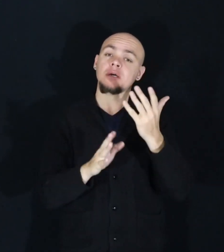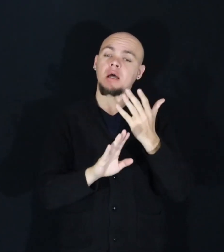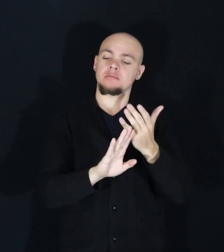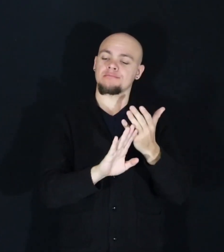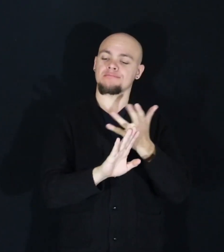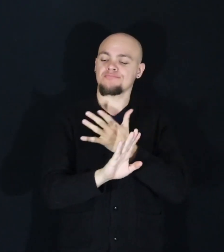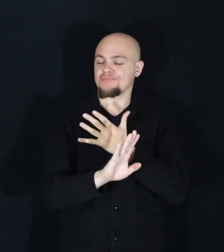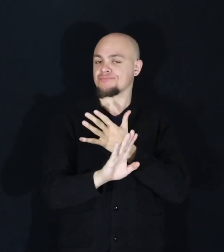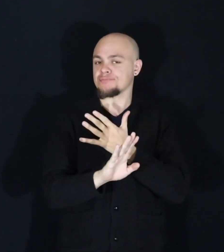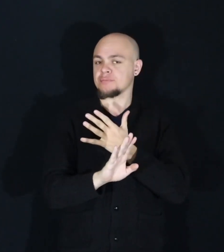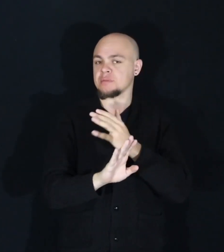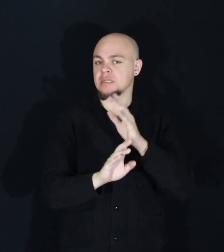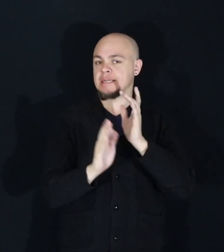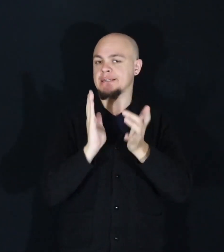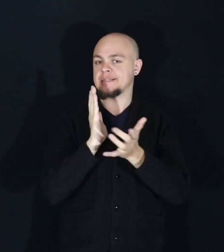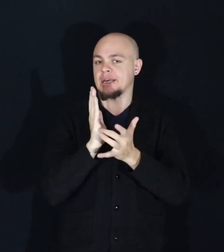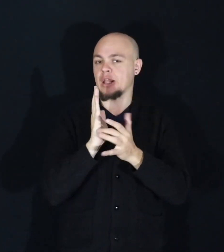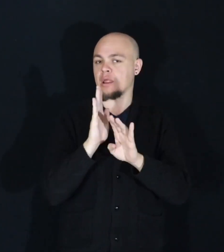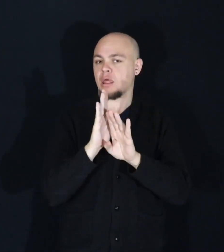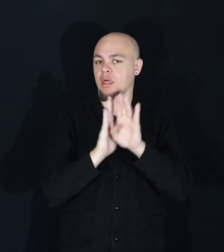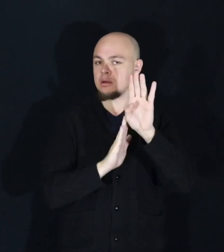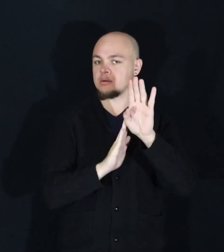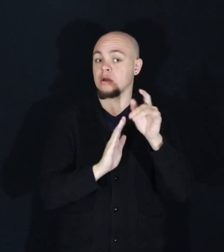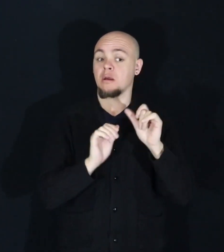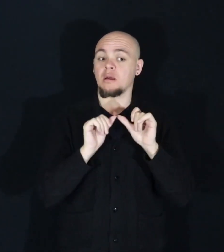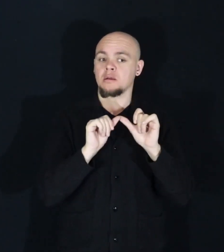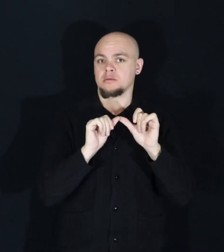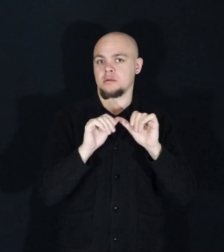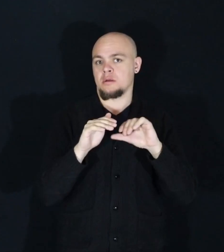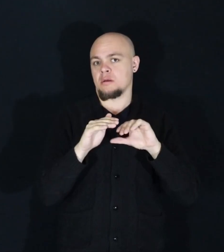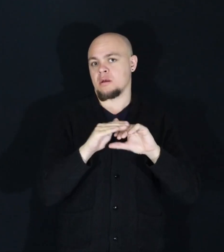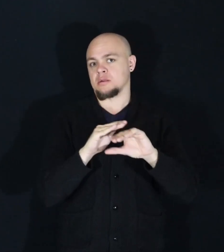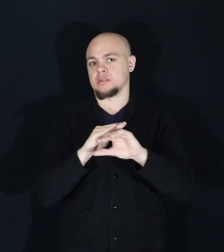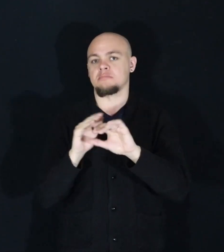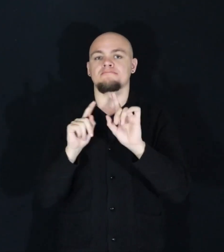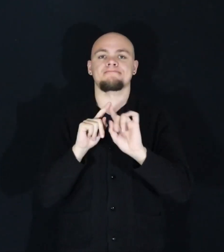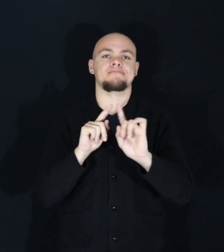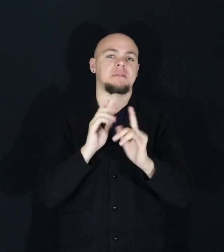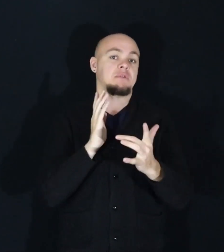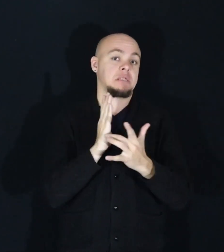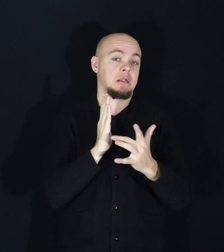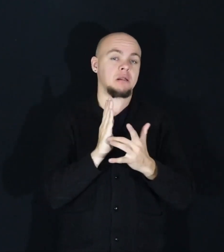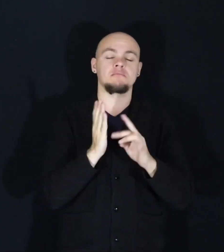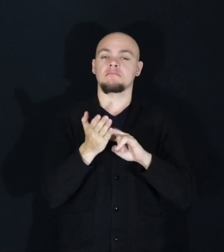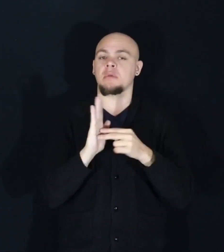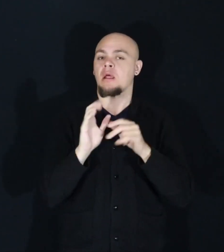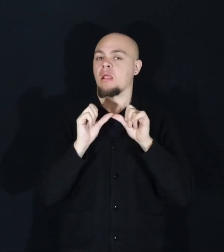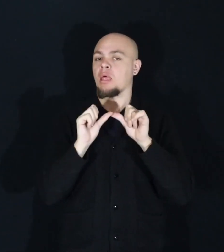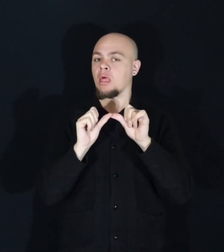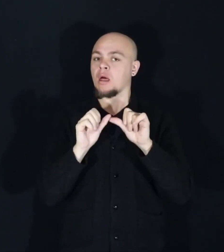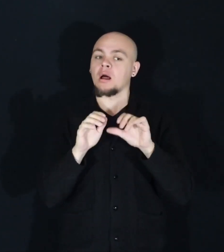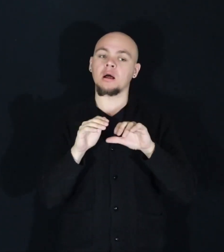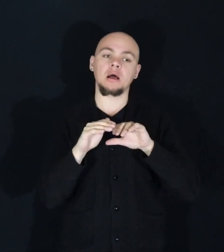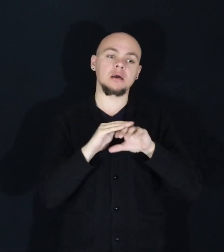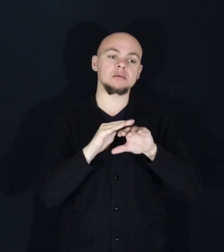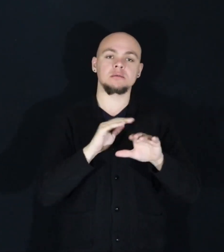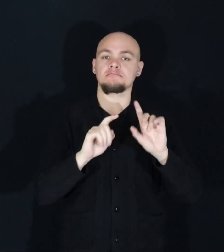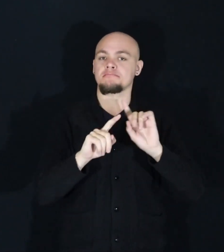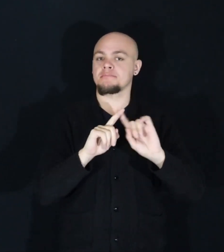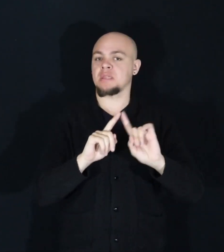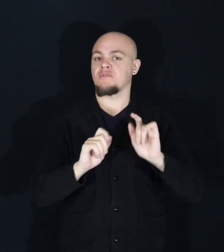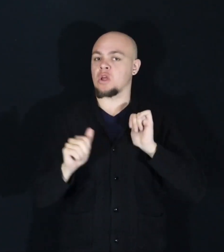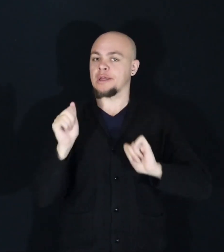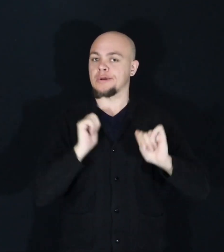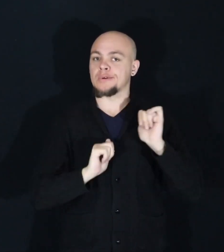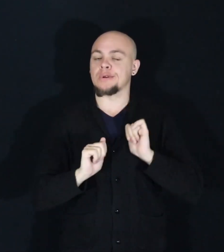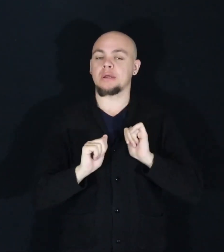through the rise of technology. We are able to constantly access technology and thus able to constantly access entertainment.